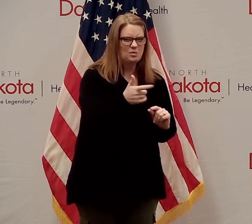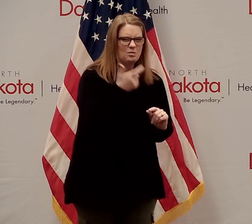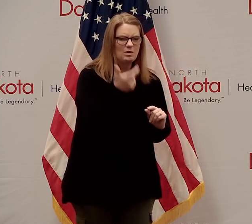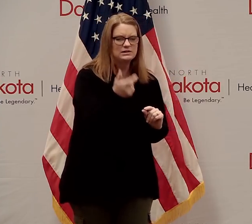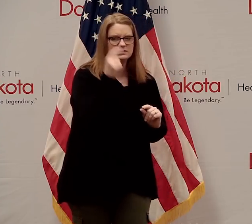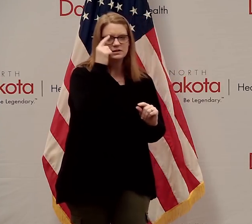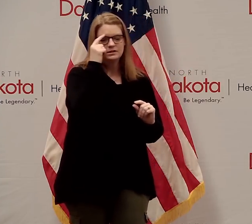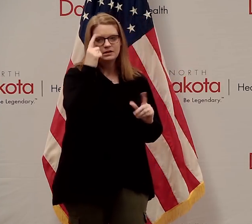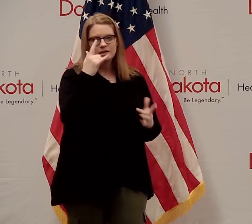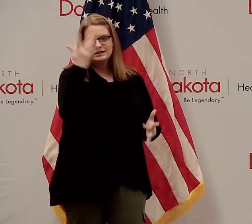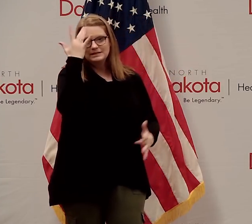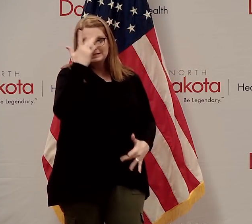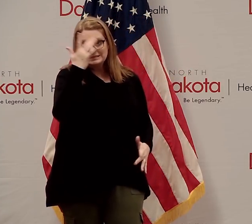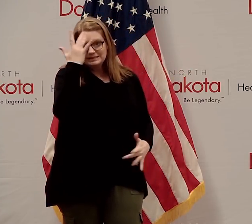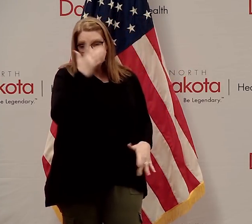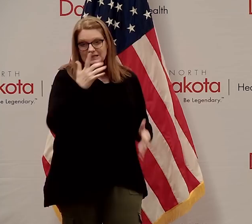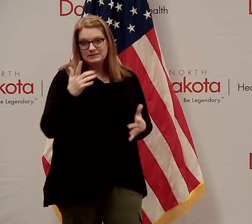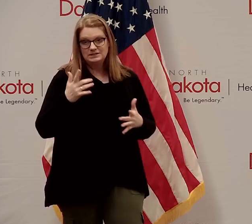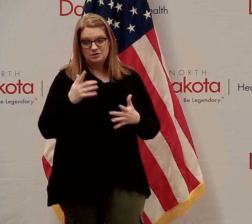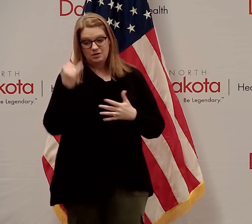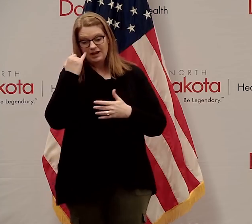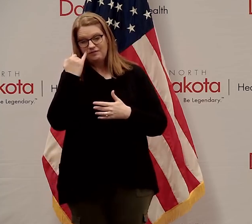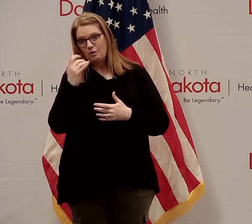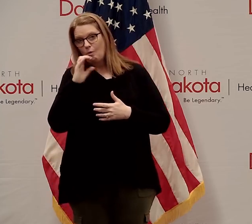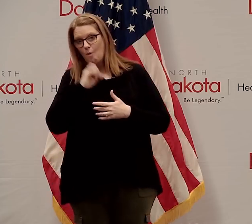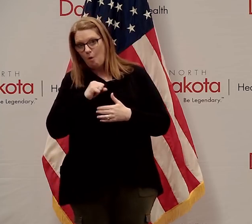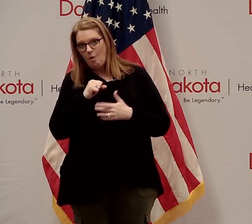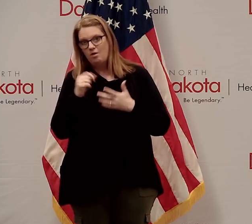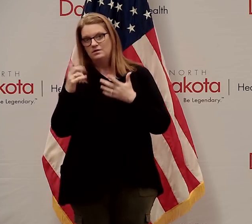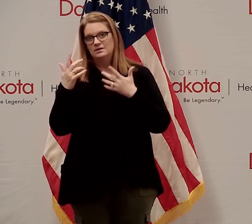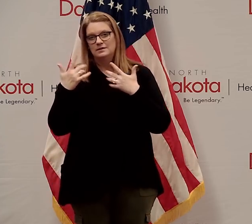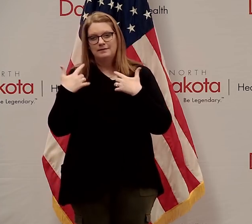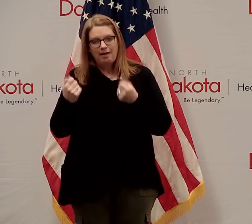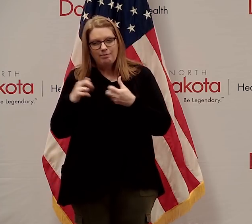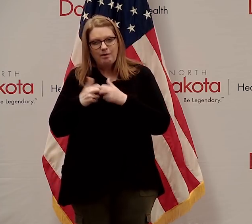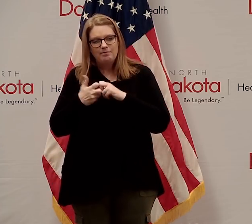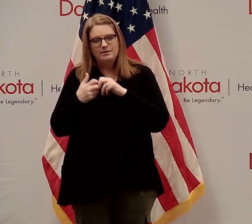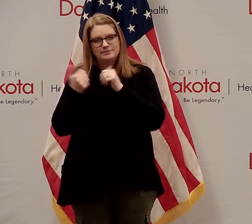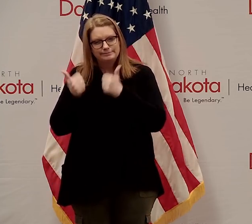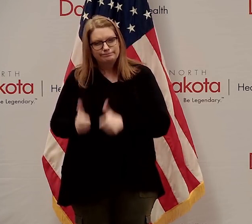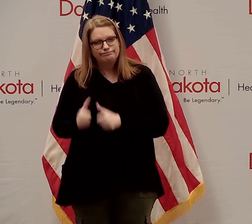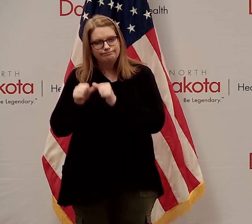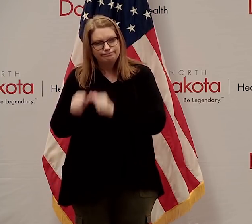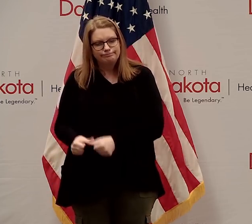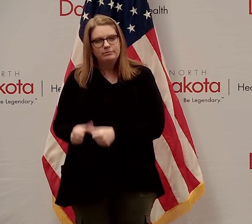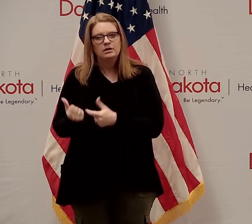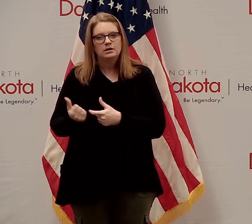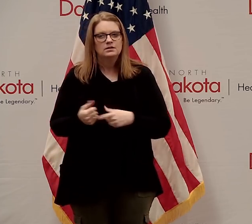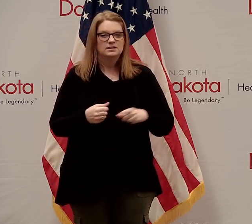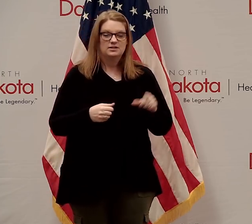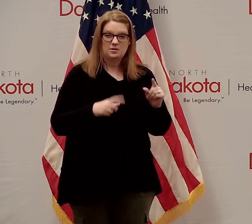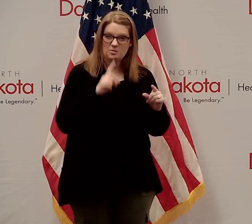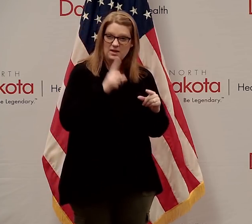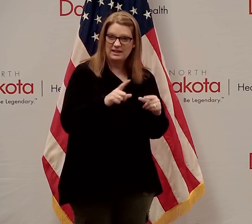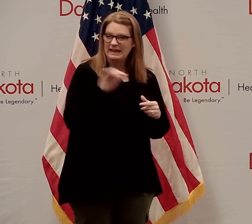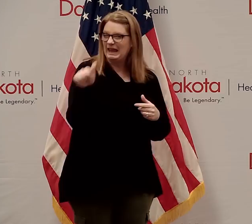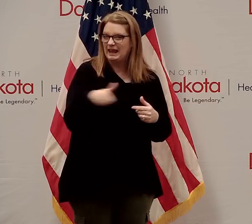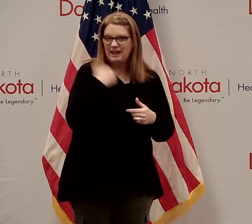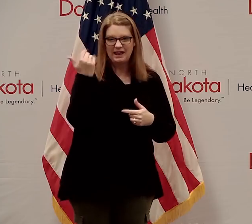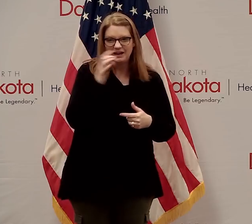this disease is deadly for those that are elderly and with underlying health conditions, people of any age can